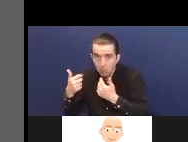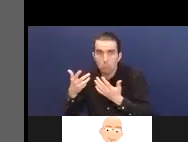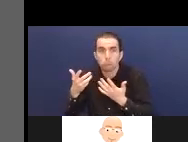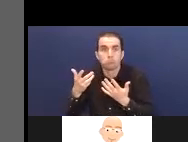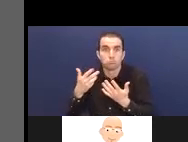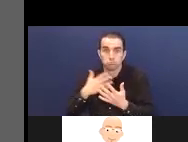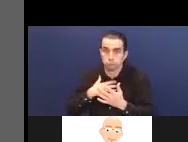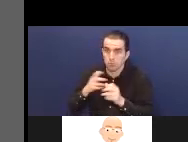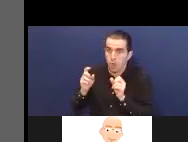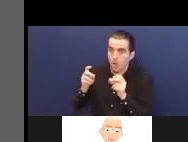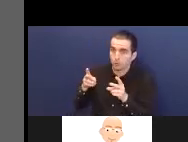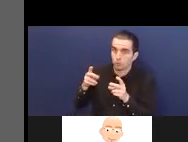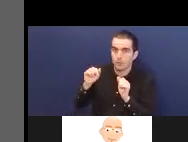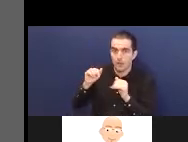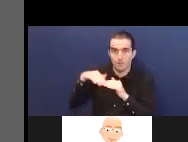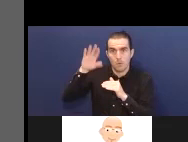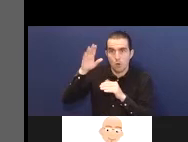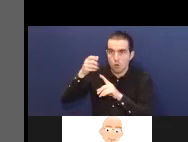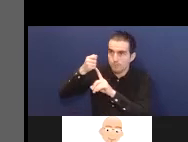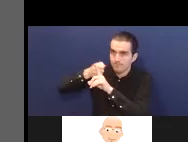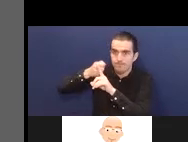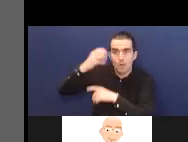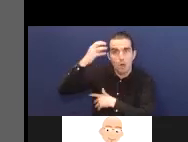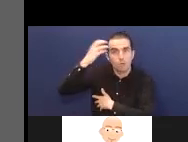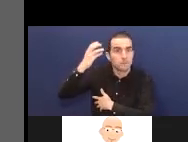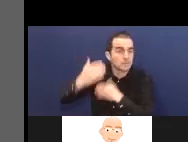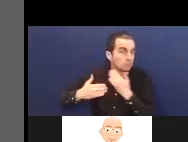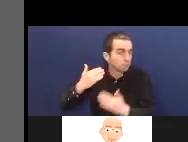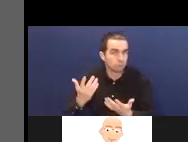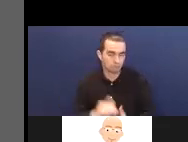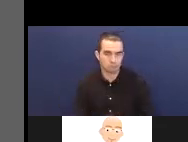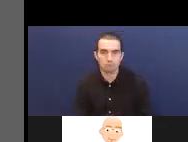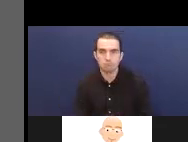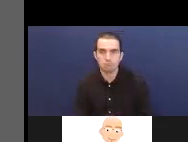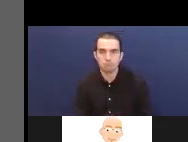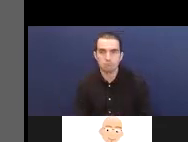Thank you. Thank you for sharing.